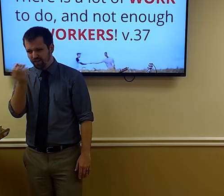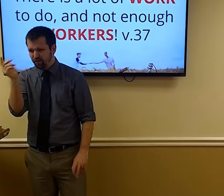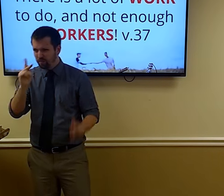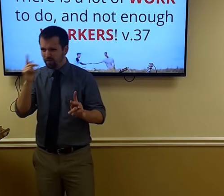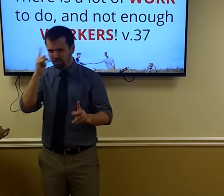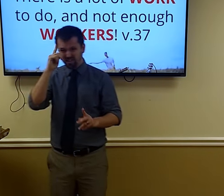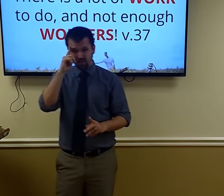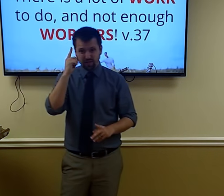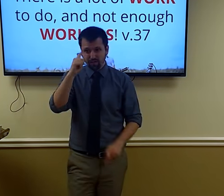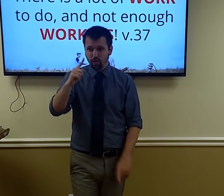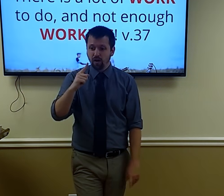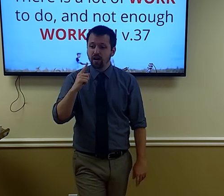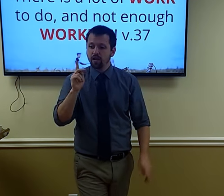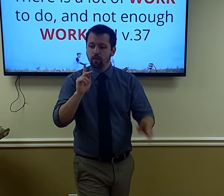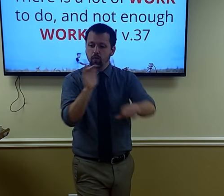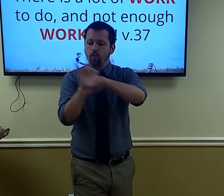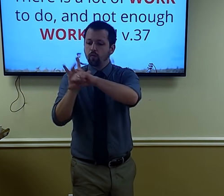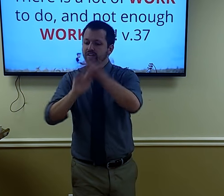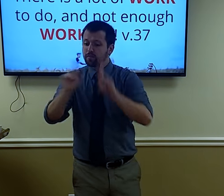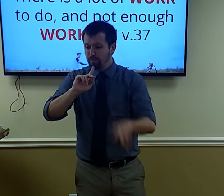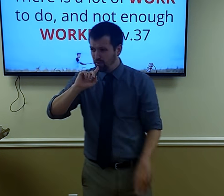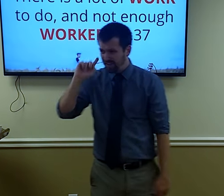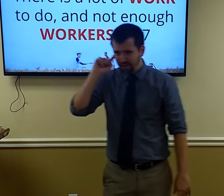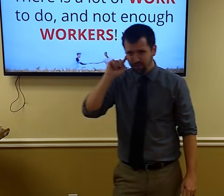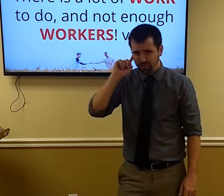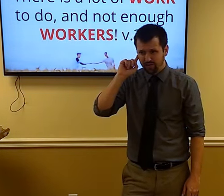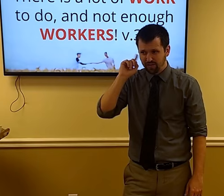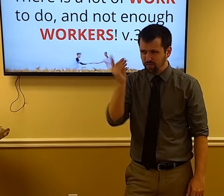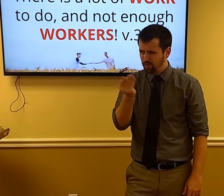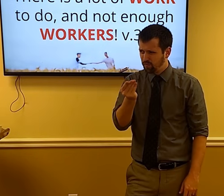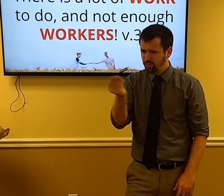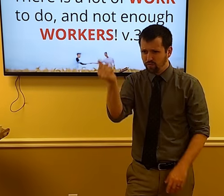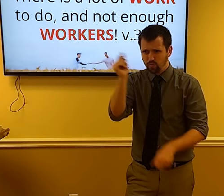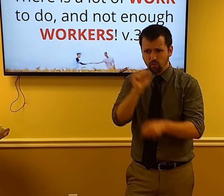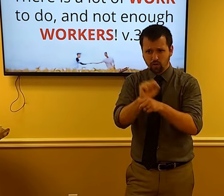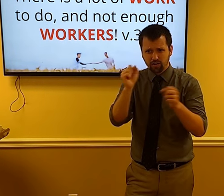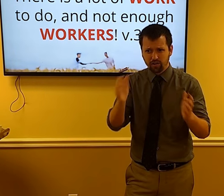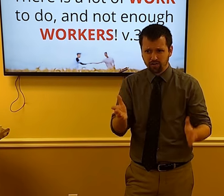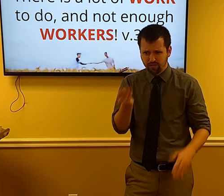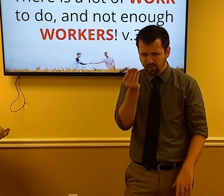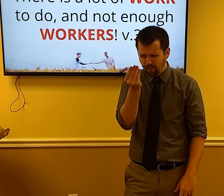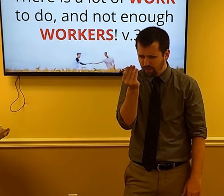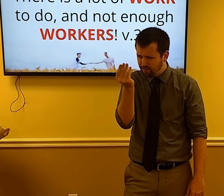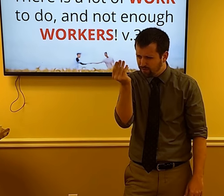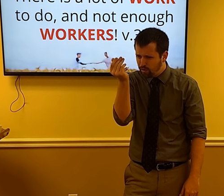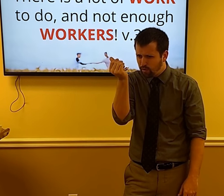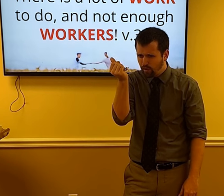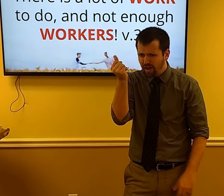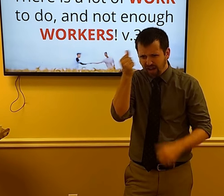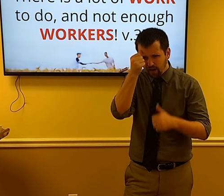you people, especially you think for reaching people deaf, we workers, you. I